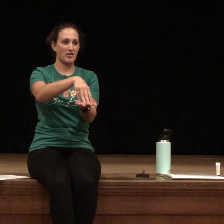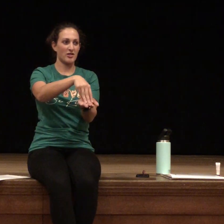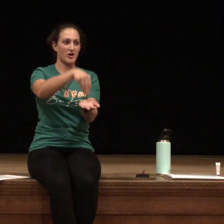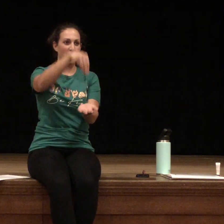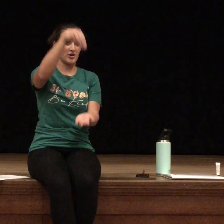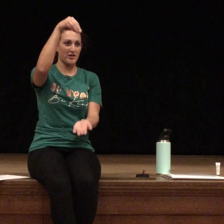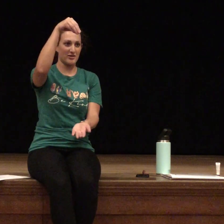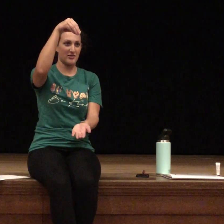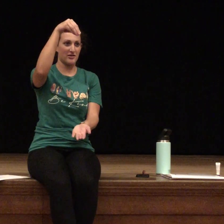learn